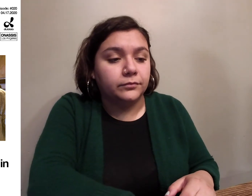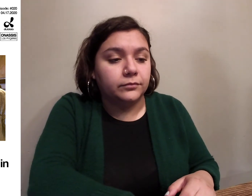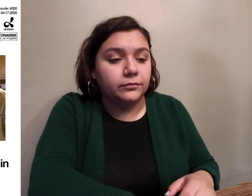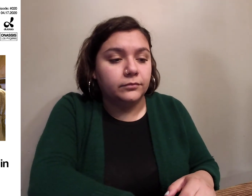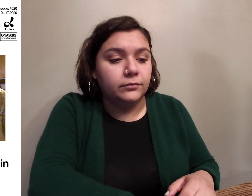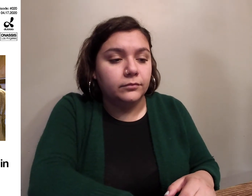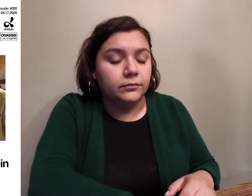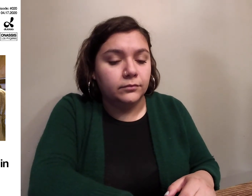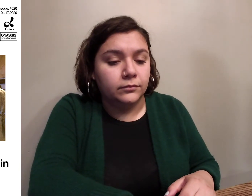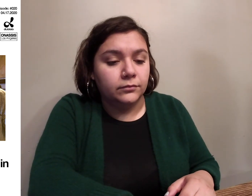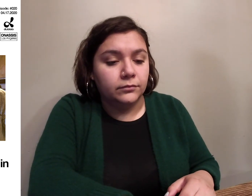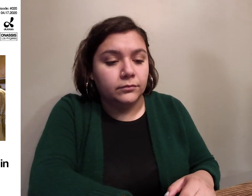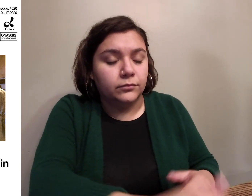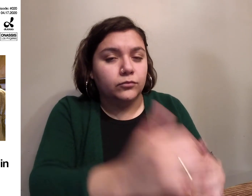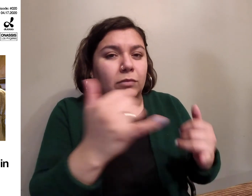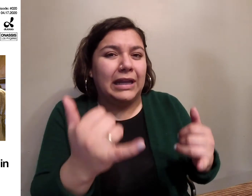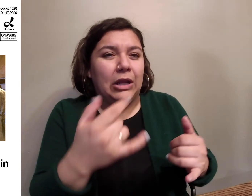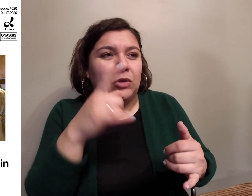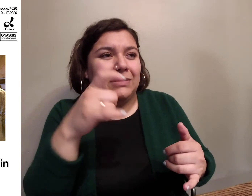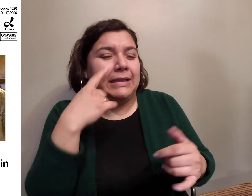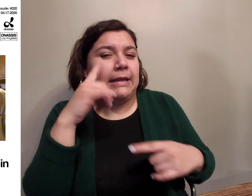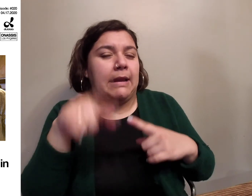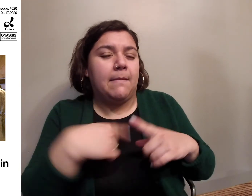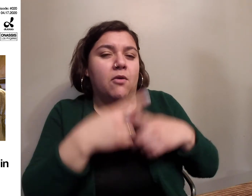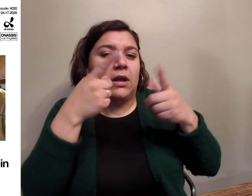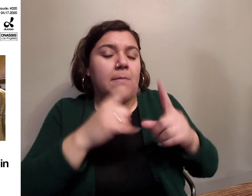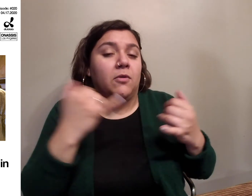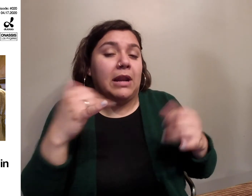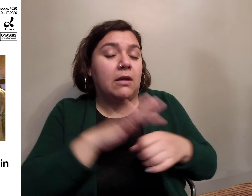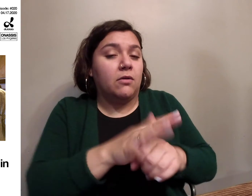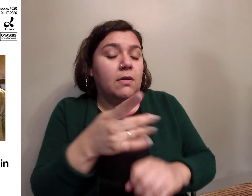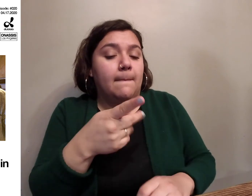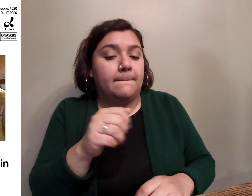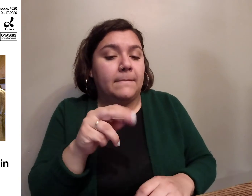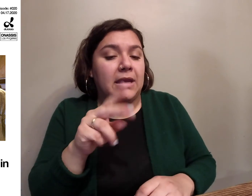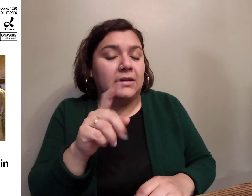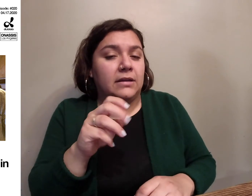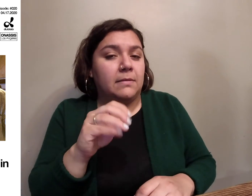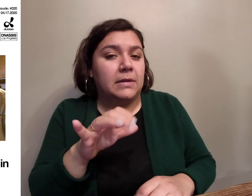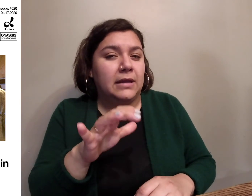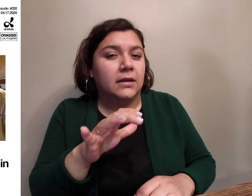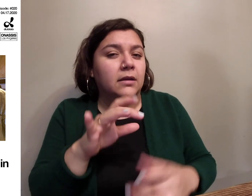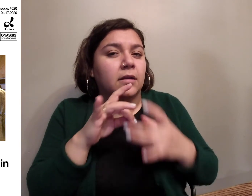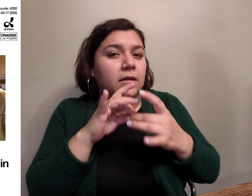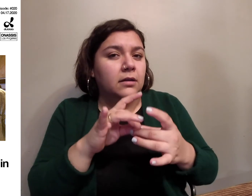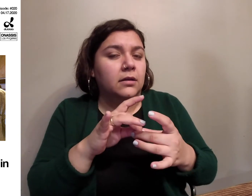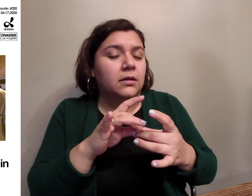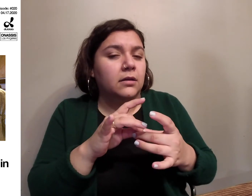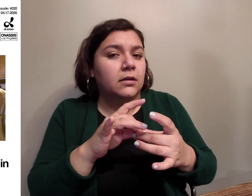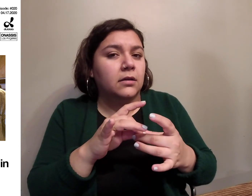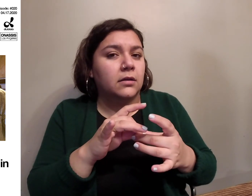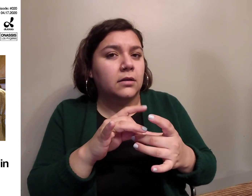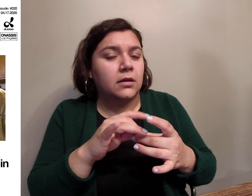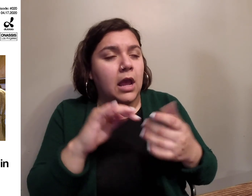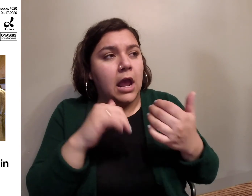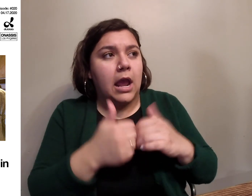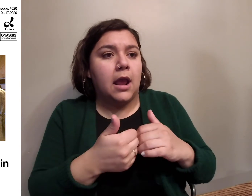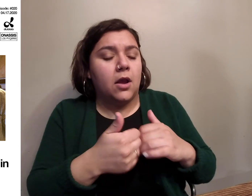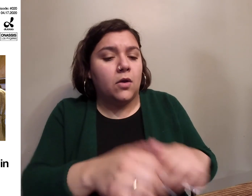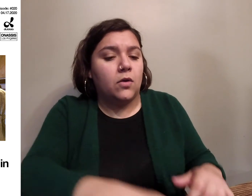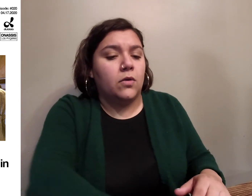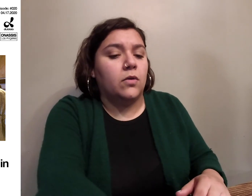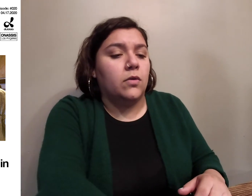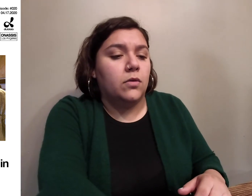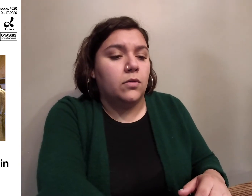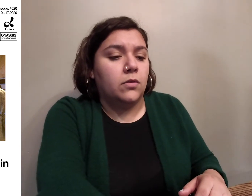strike you. It must strike you to the core, I would imagine. The way in which you know. I am. Go